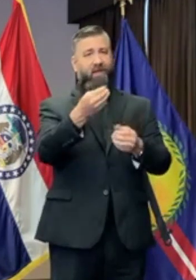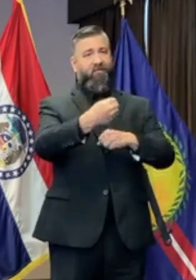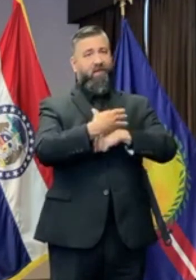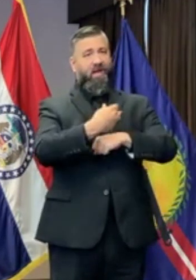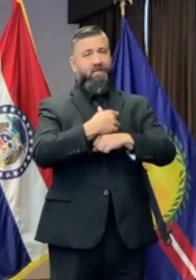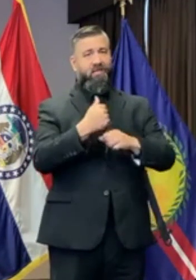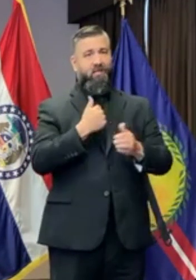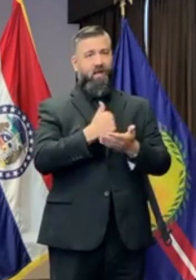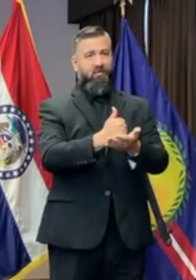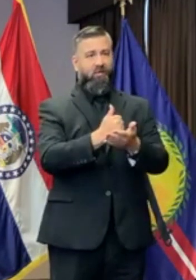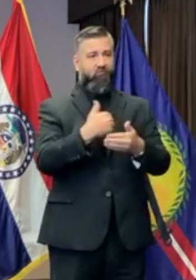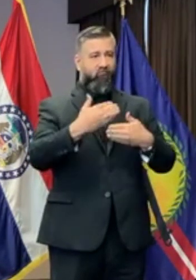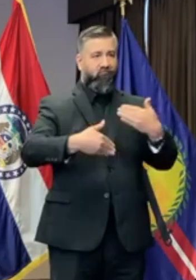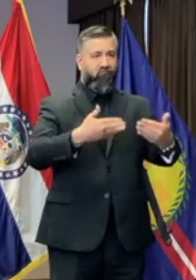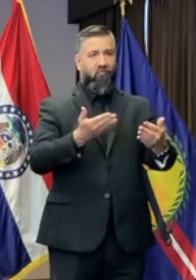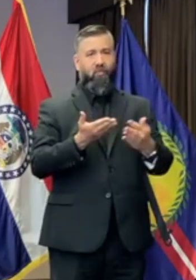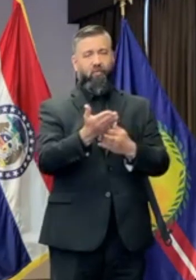pandemic.